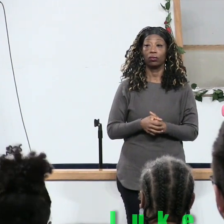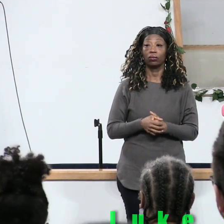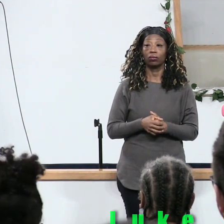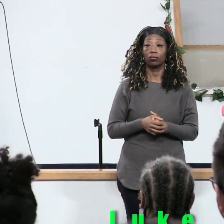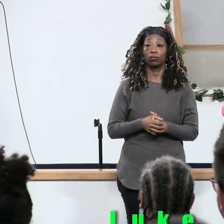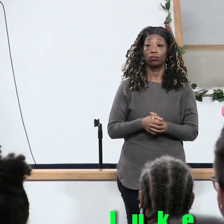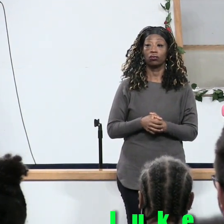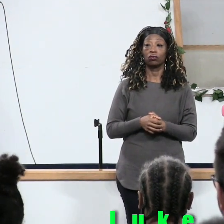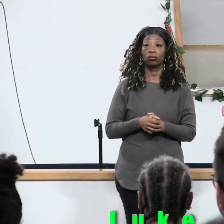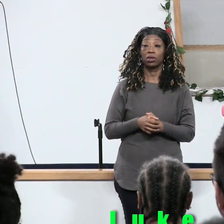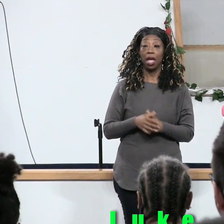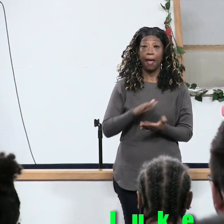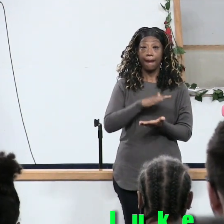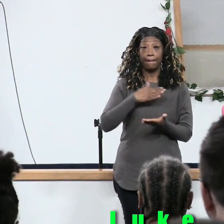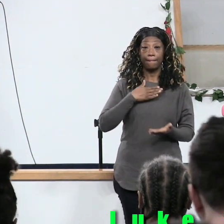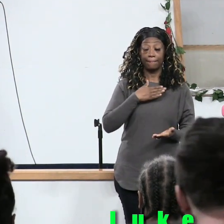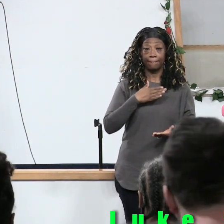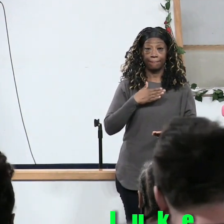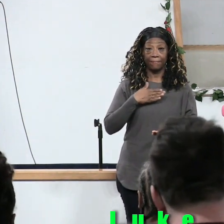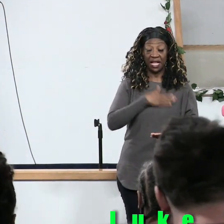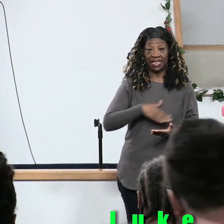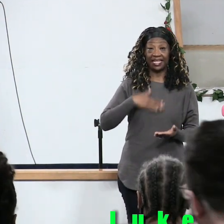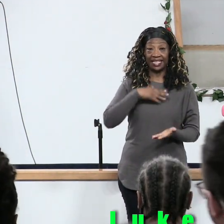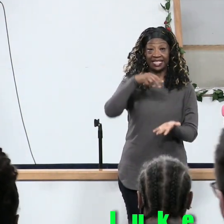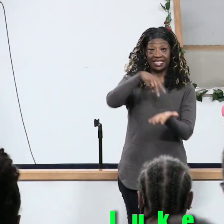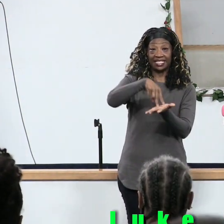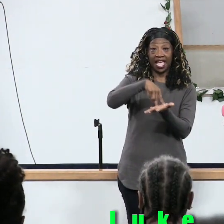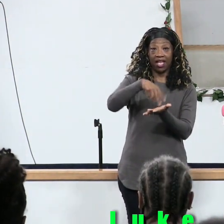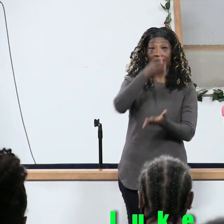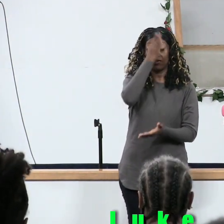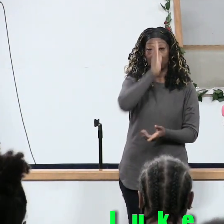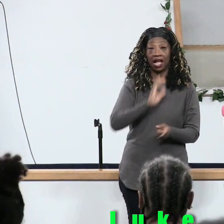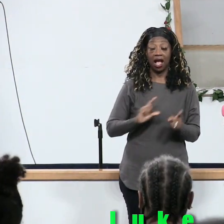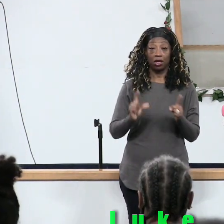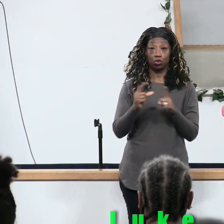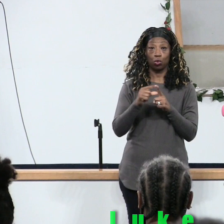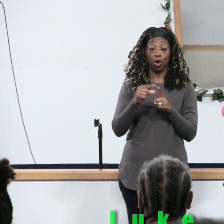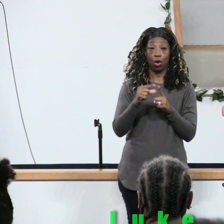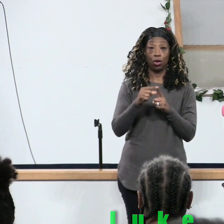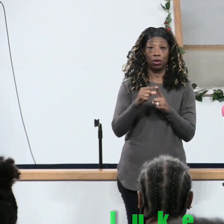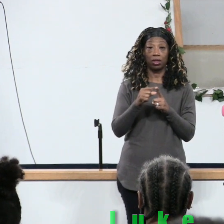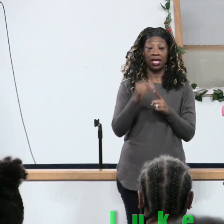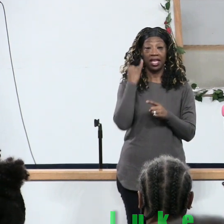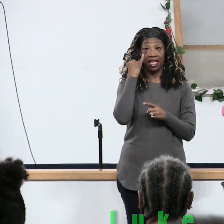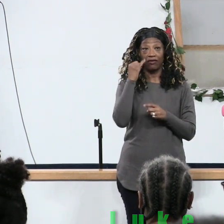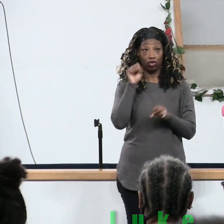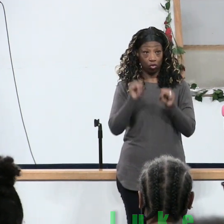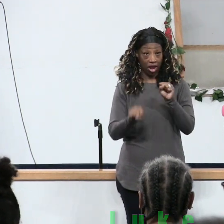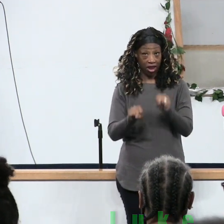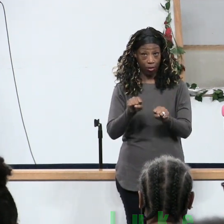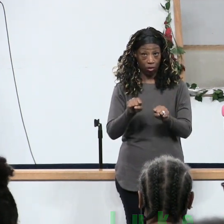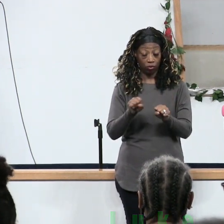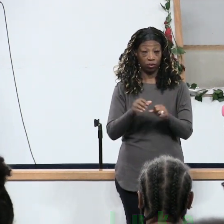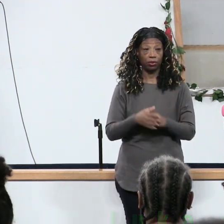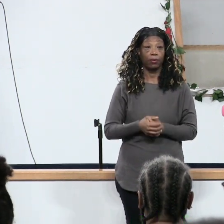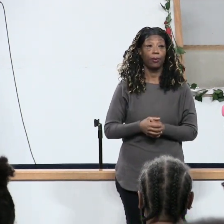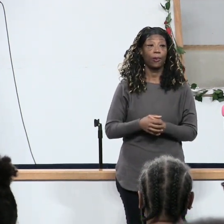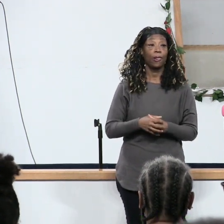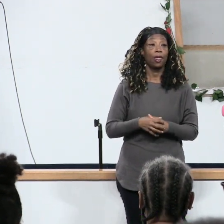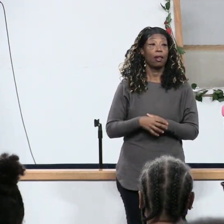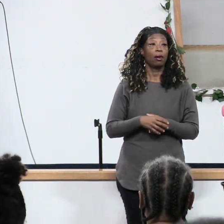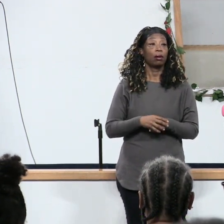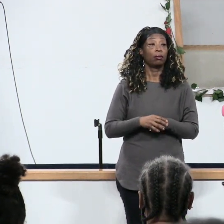And when you get there, we ask you please stand in reverence to the word of the Lord, if you are able.